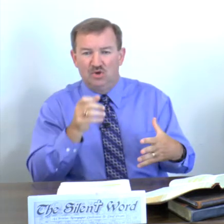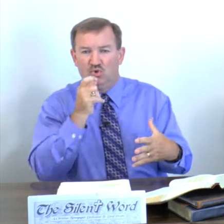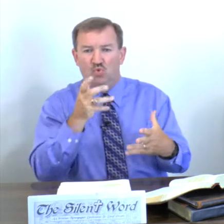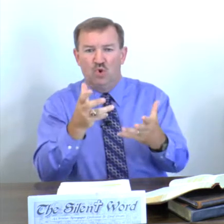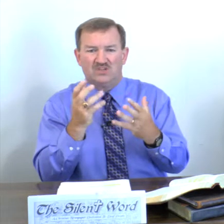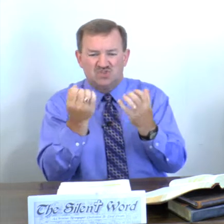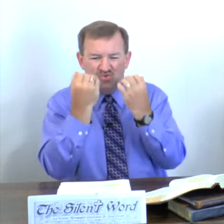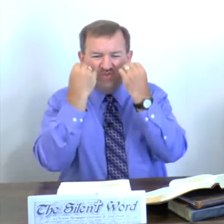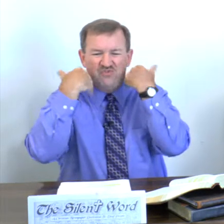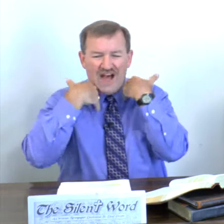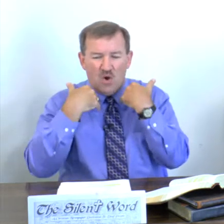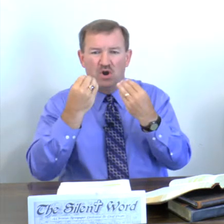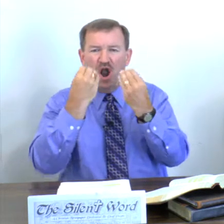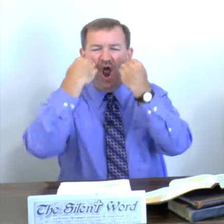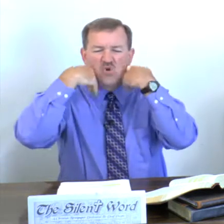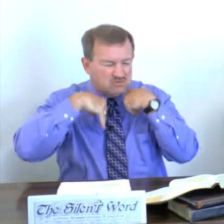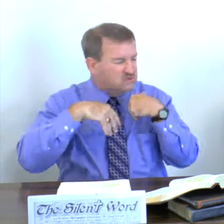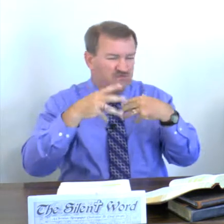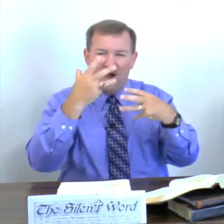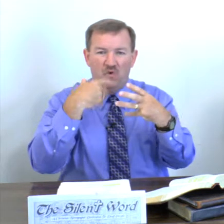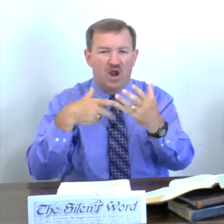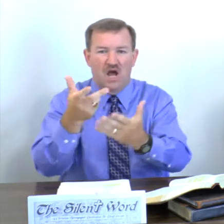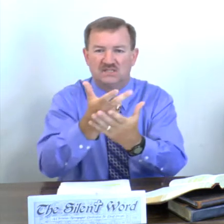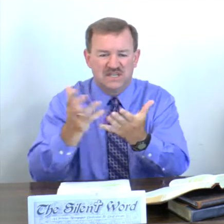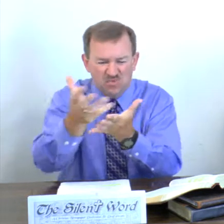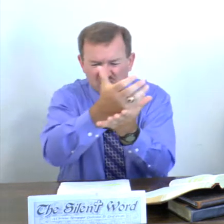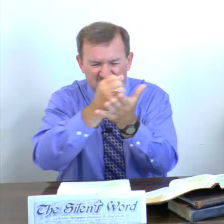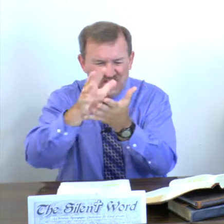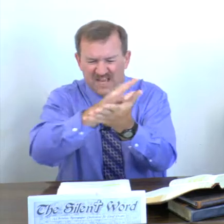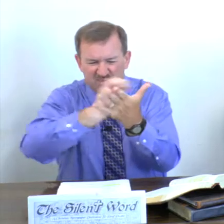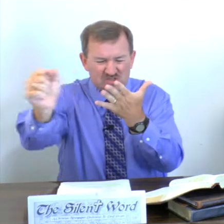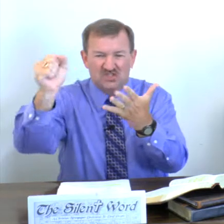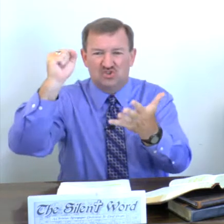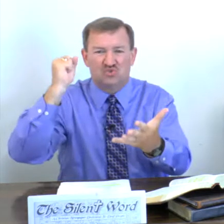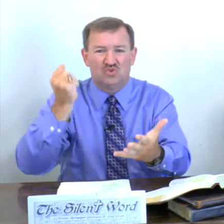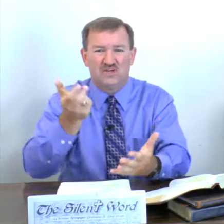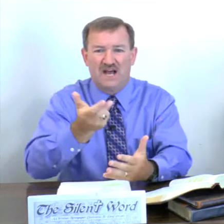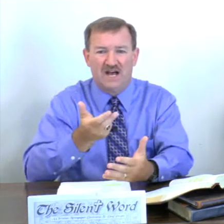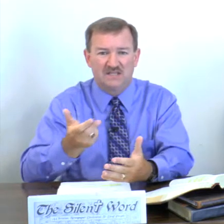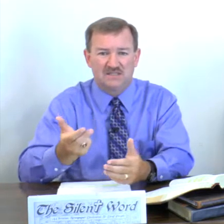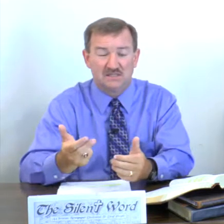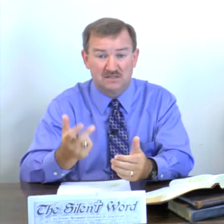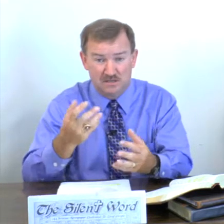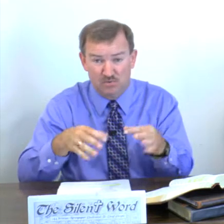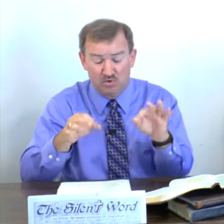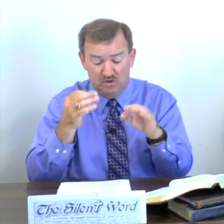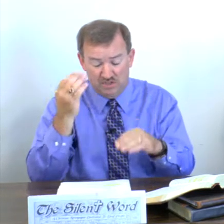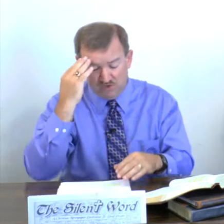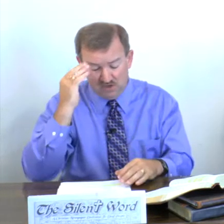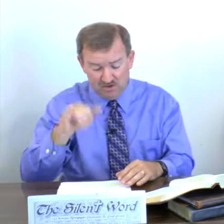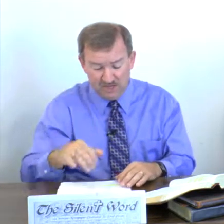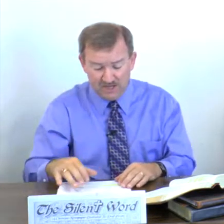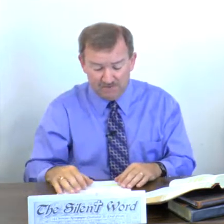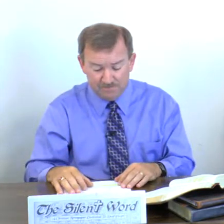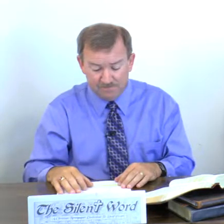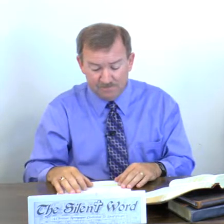who wants to devour us. He wants to destroy us. It's important that we know that.